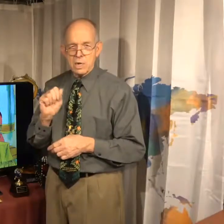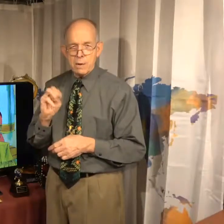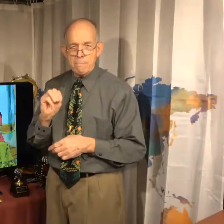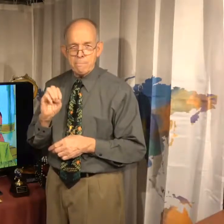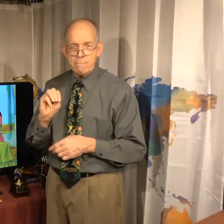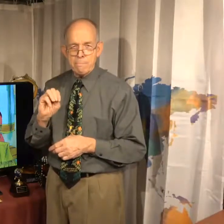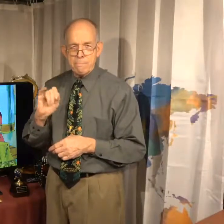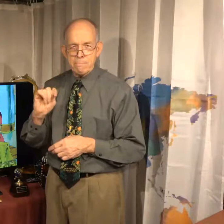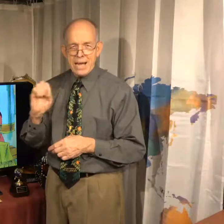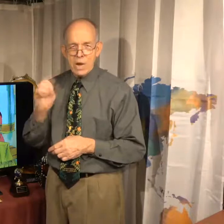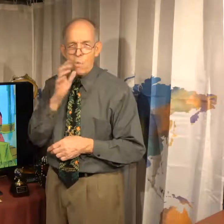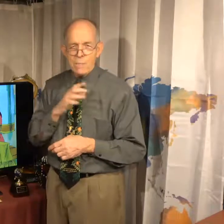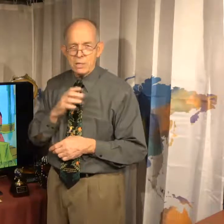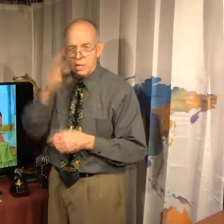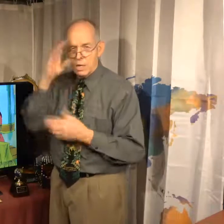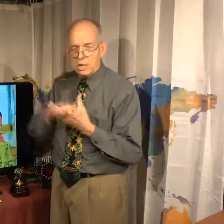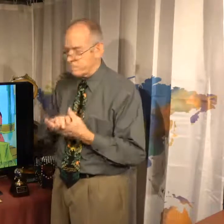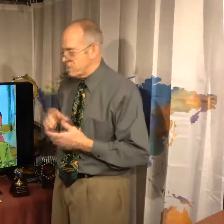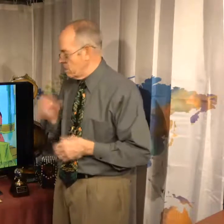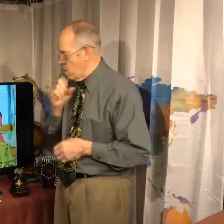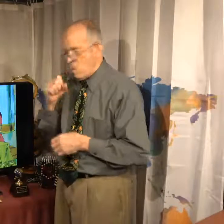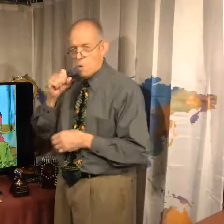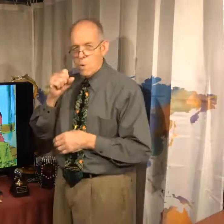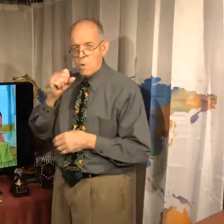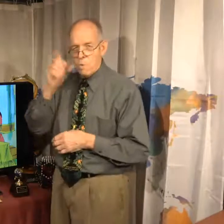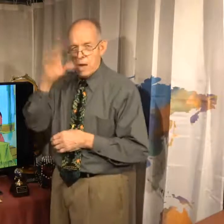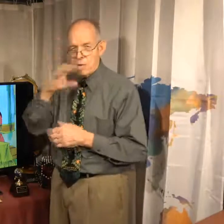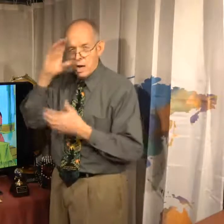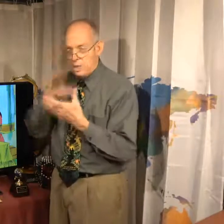Dundam my woman husband. Man,